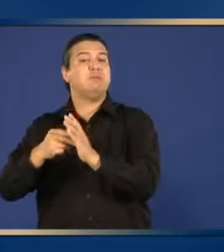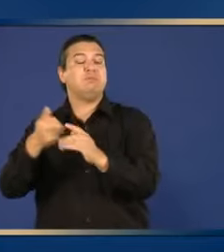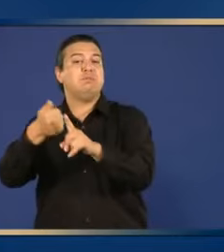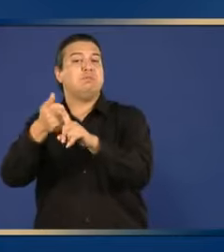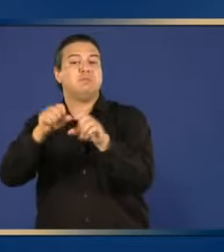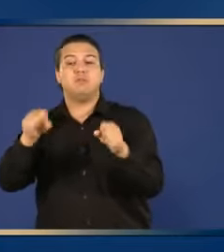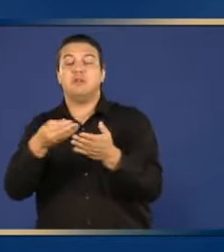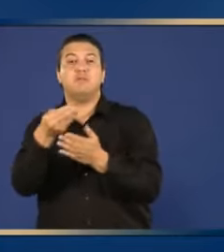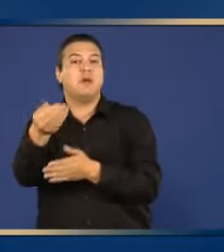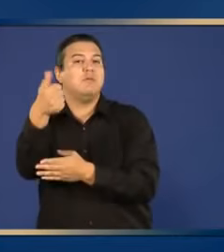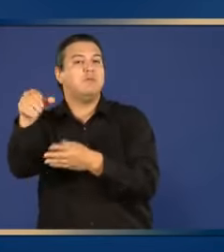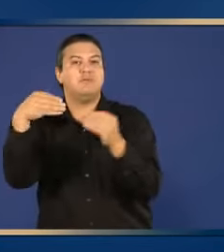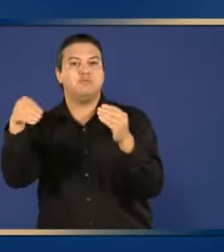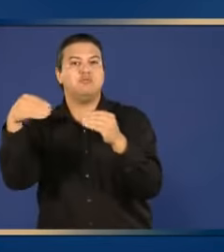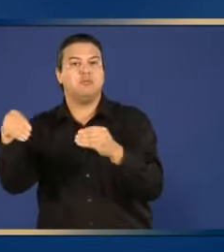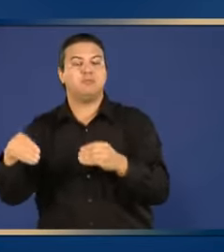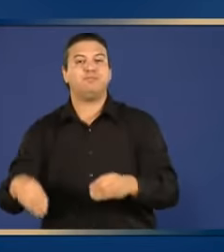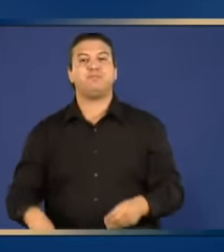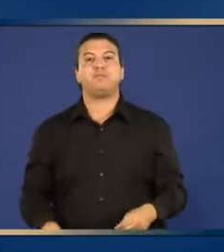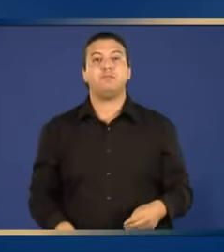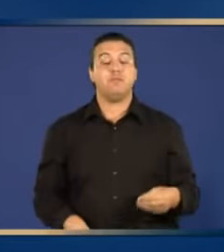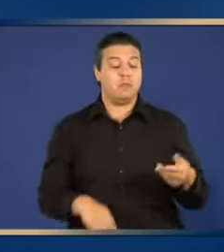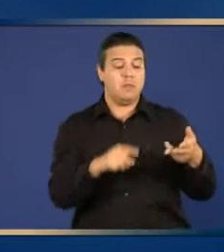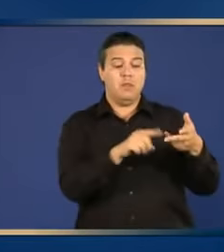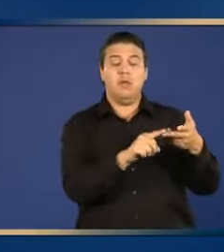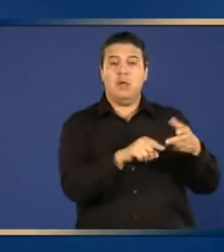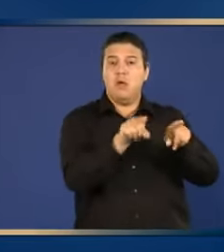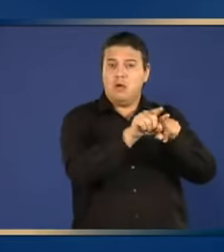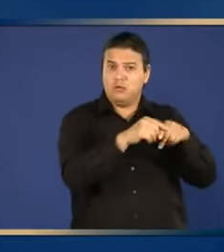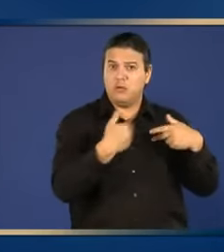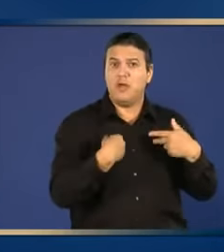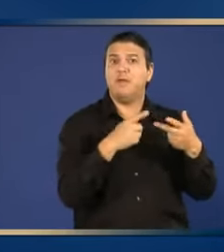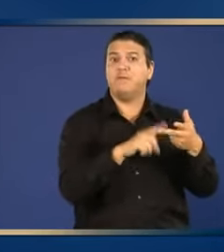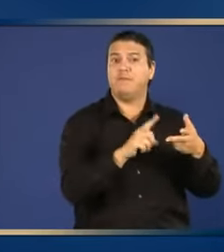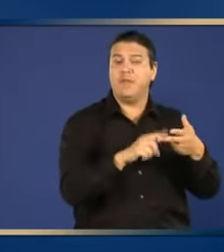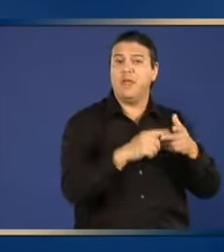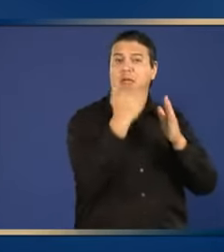List of medical conditions and allergies.